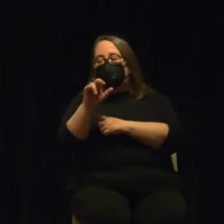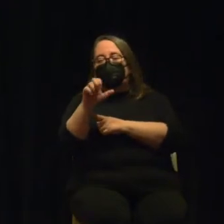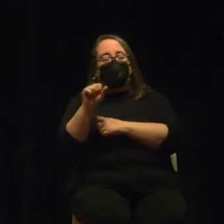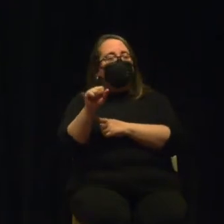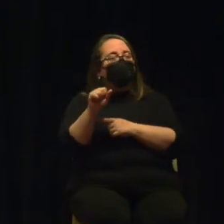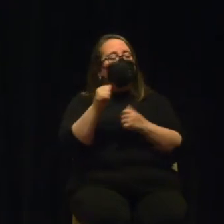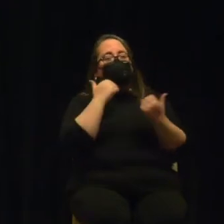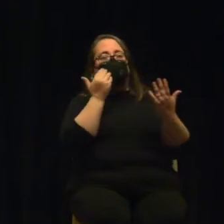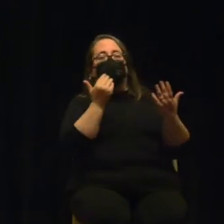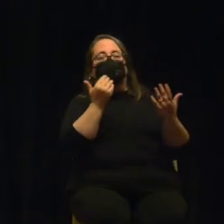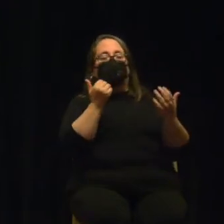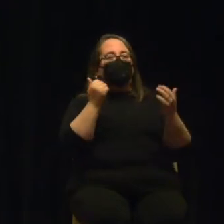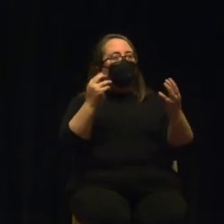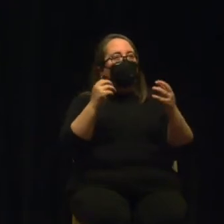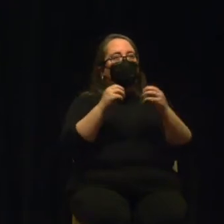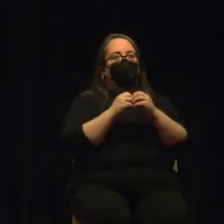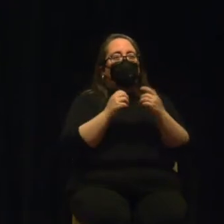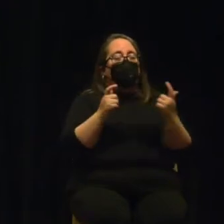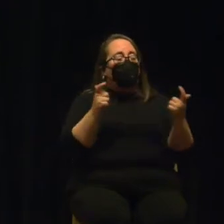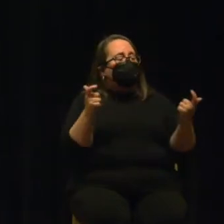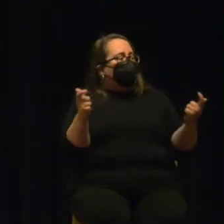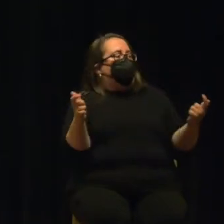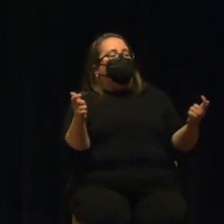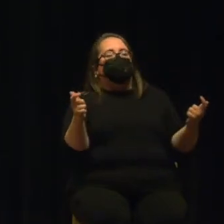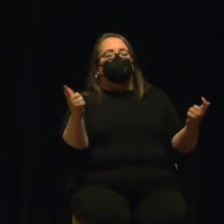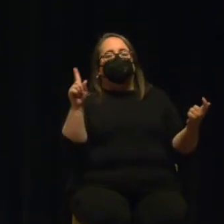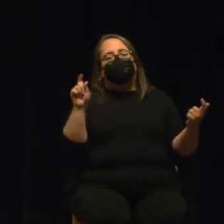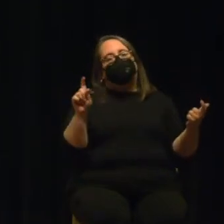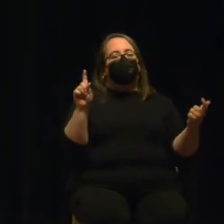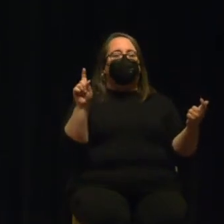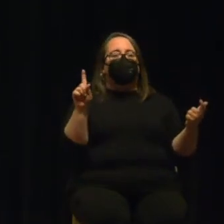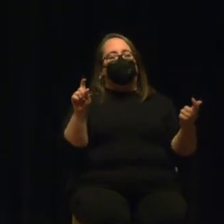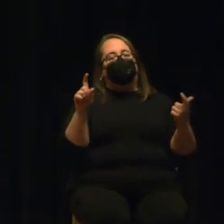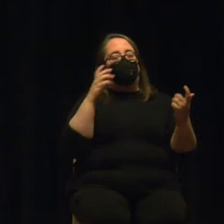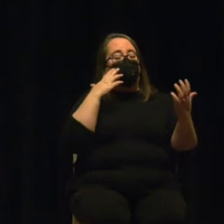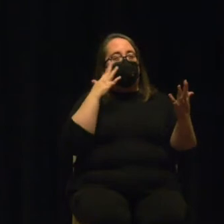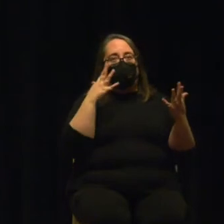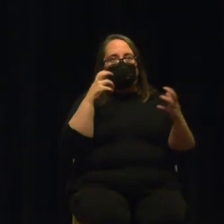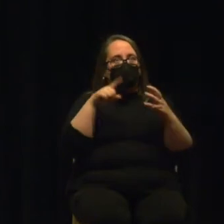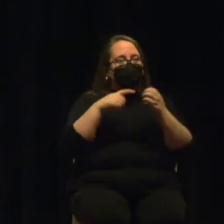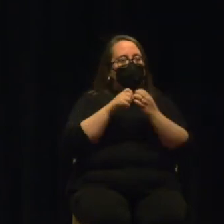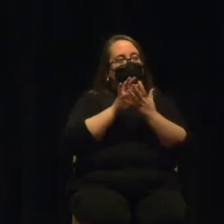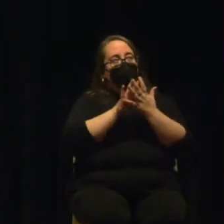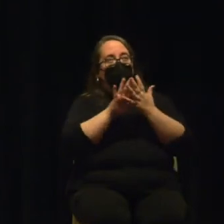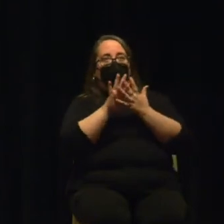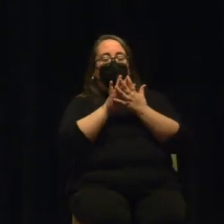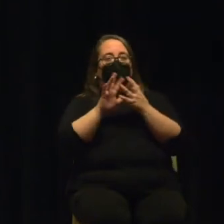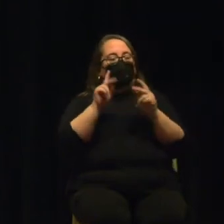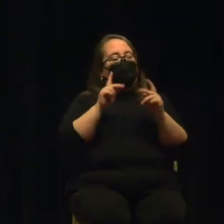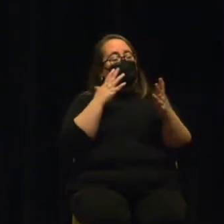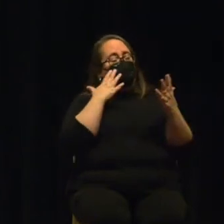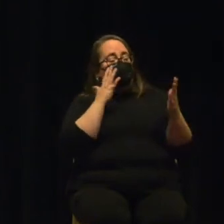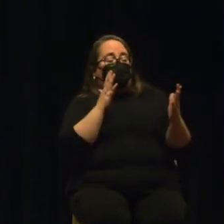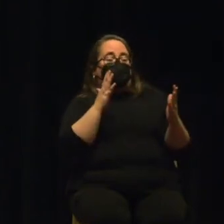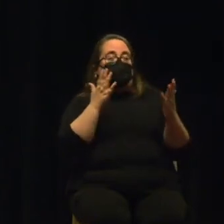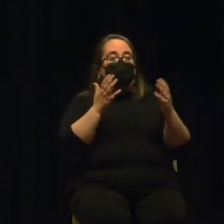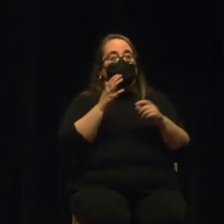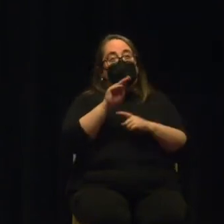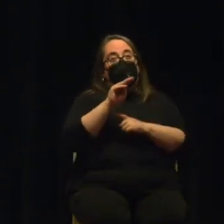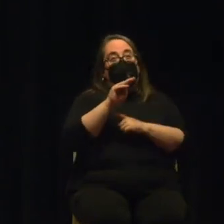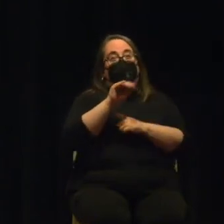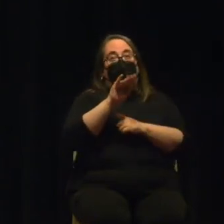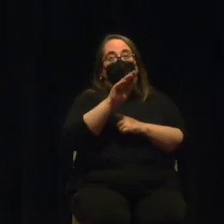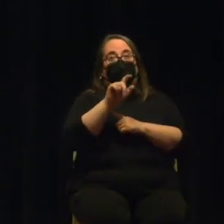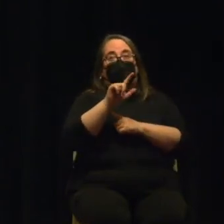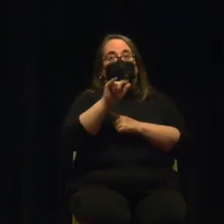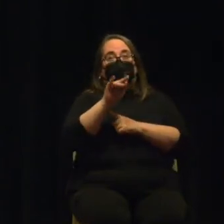no more of the larger than life mystical, mm-hmm. right? These people that are like, I don't know, maybe Michael Jackson is a